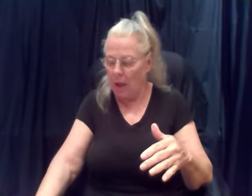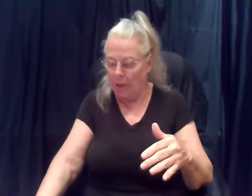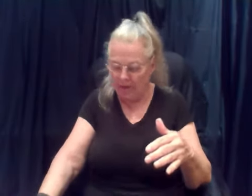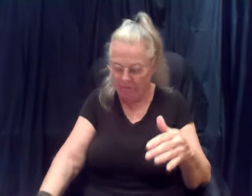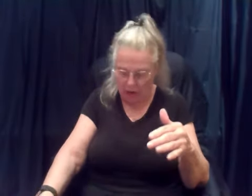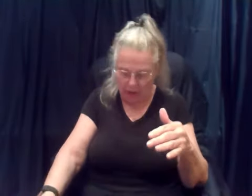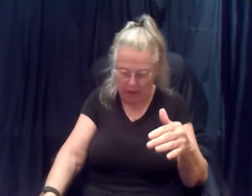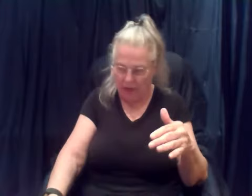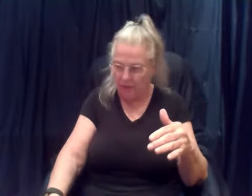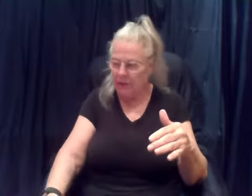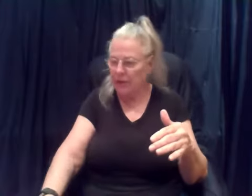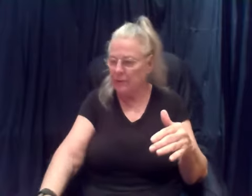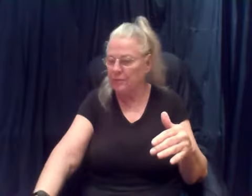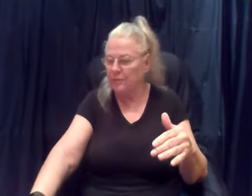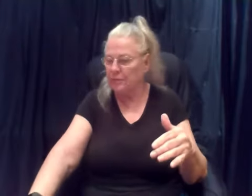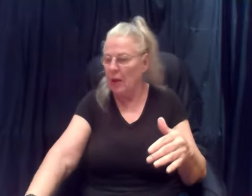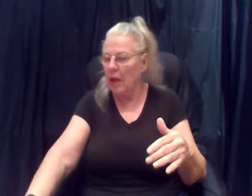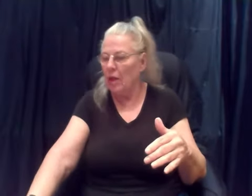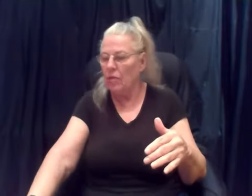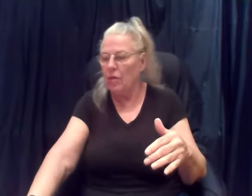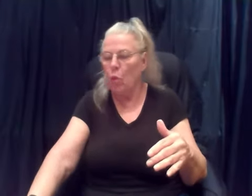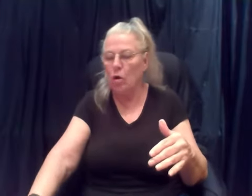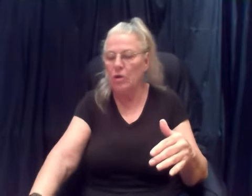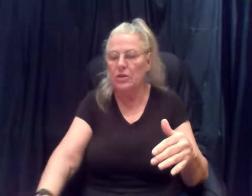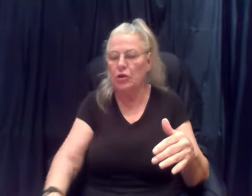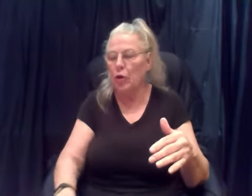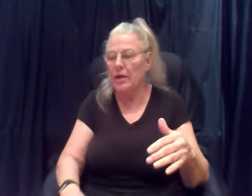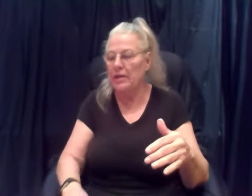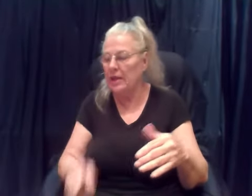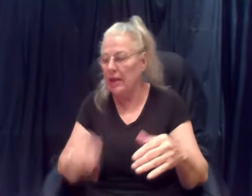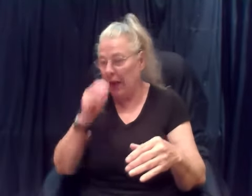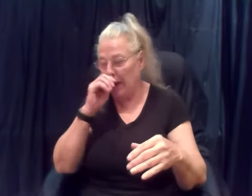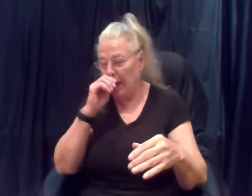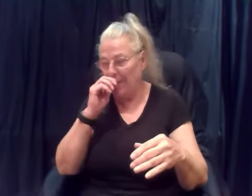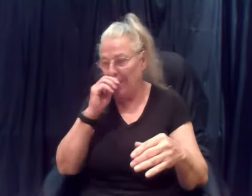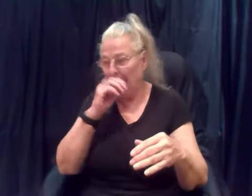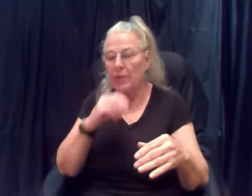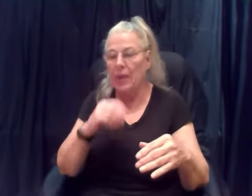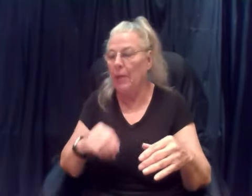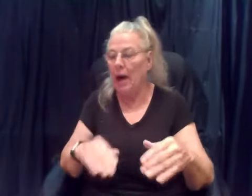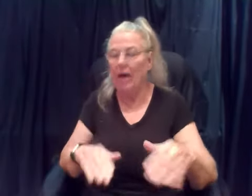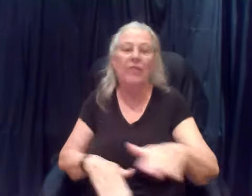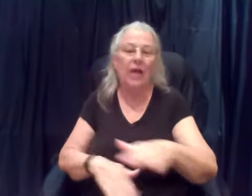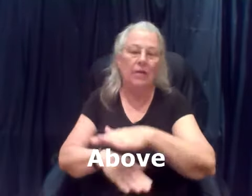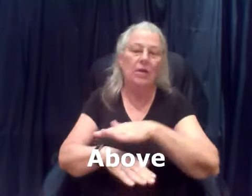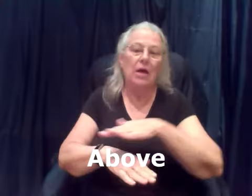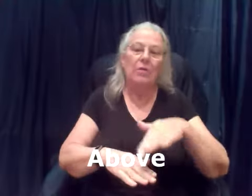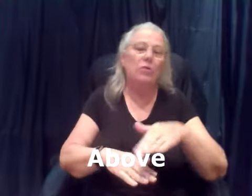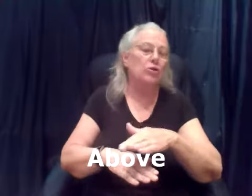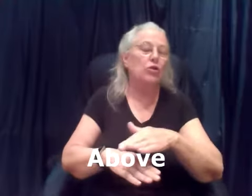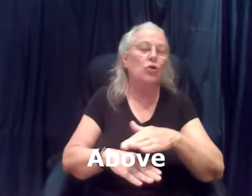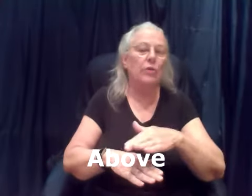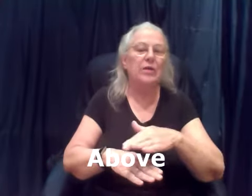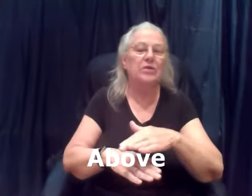Above all else, the words that you're going to need above, and you're just going to be